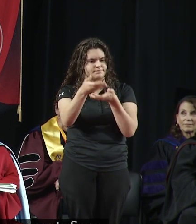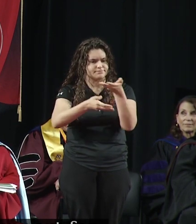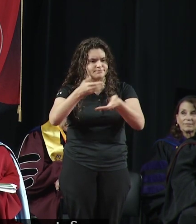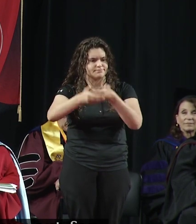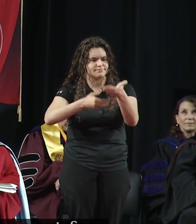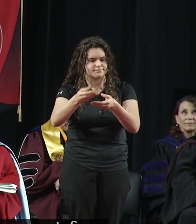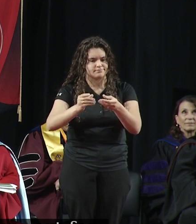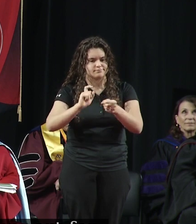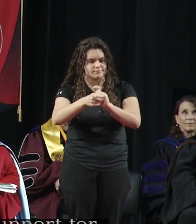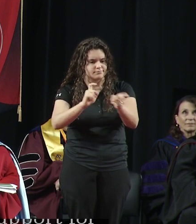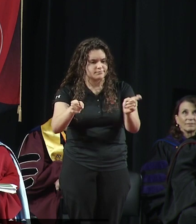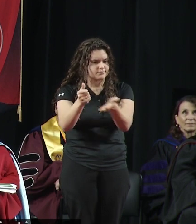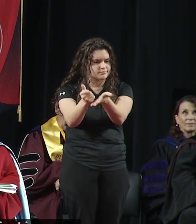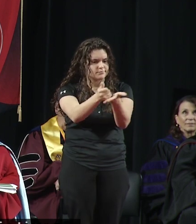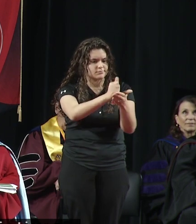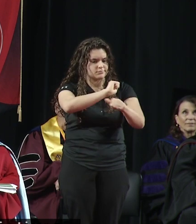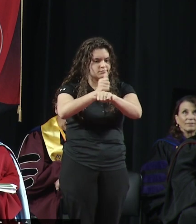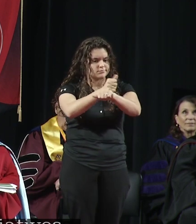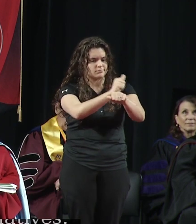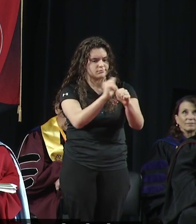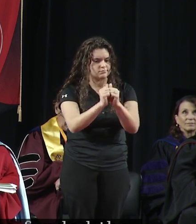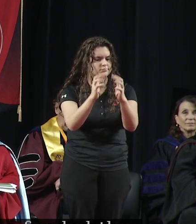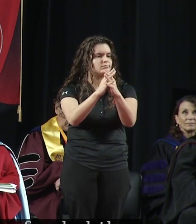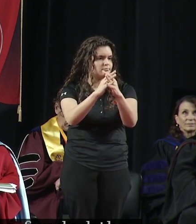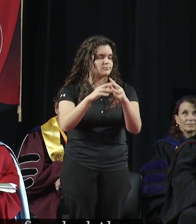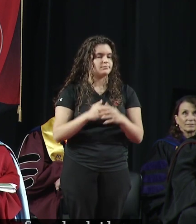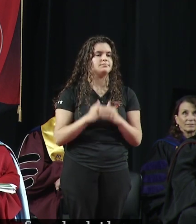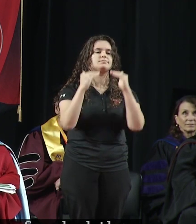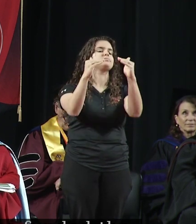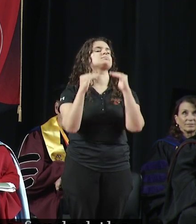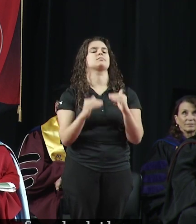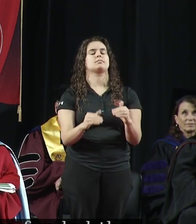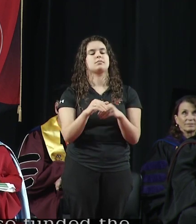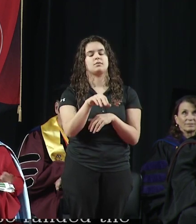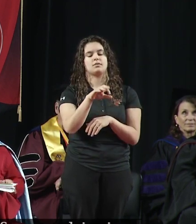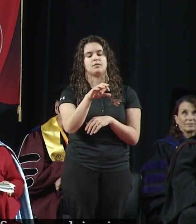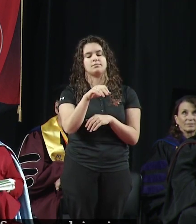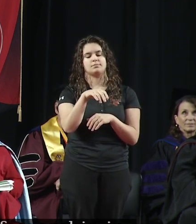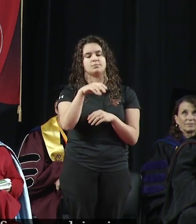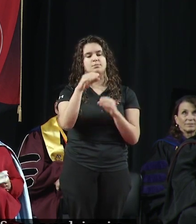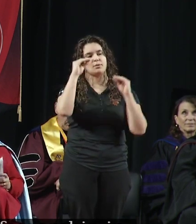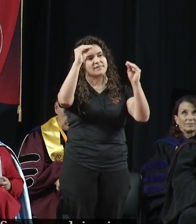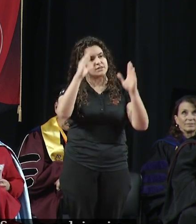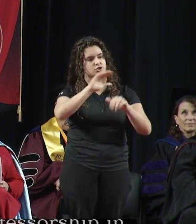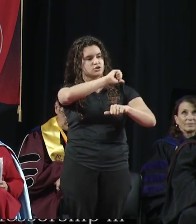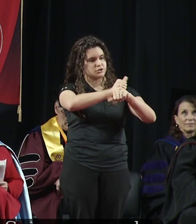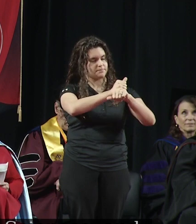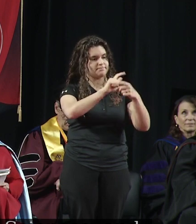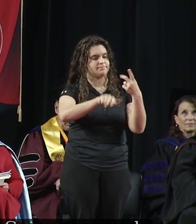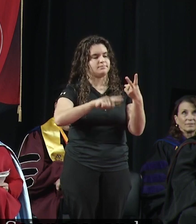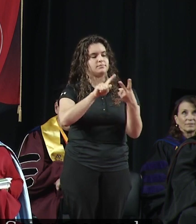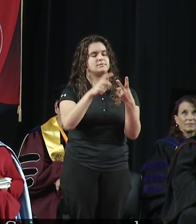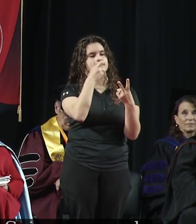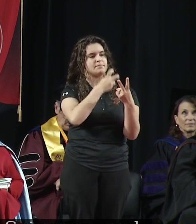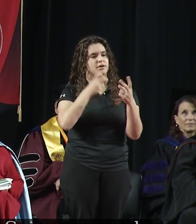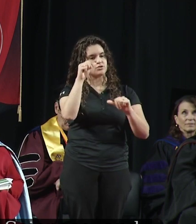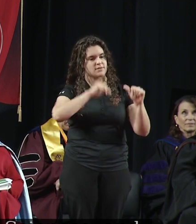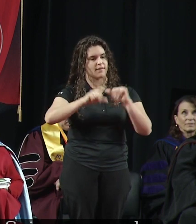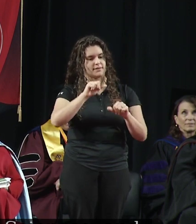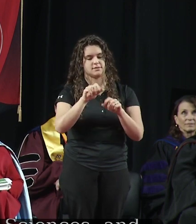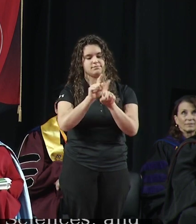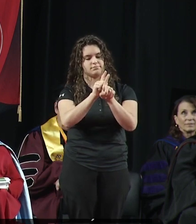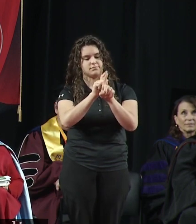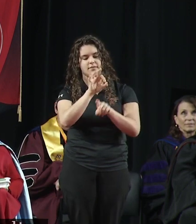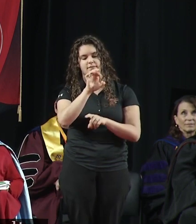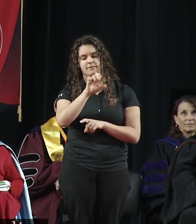initiatives. The Shavers have also funded Diane Shaver Professorship in Speech and Hearing Sciences and Distinguished Faculty